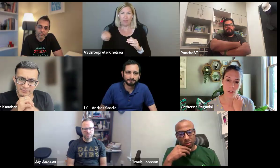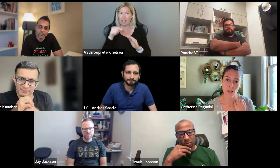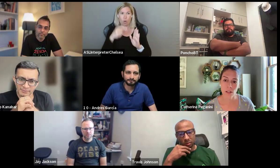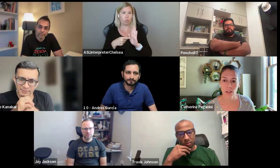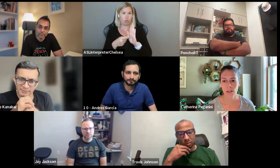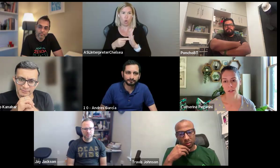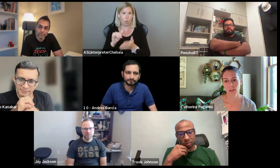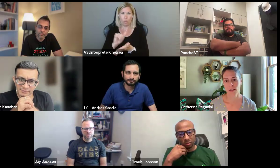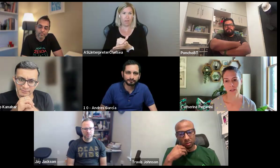London.